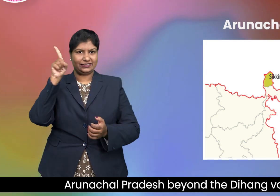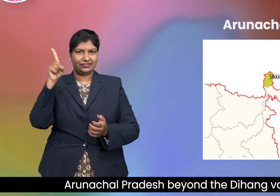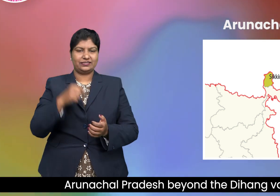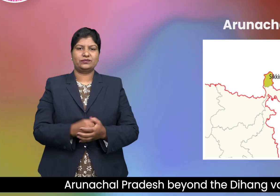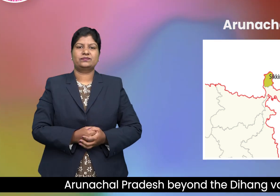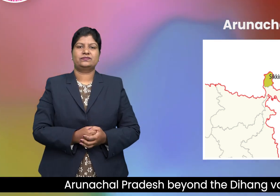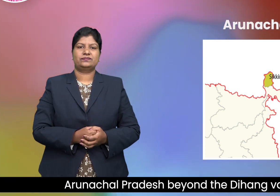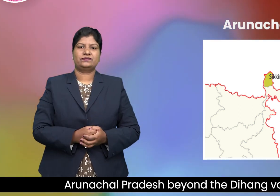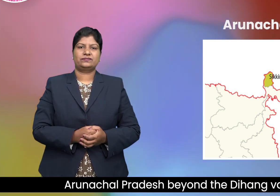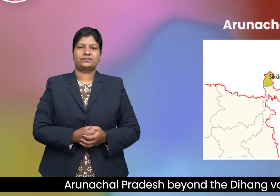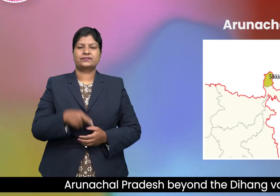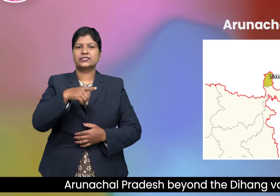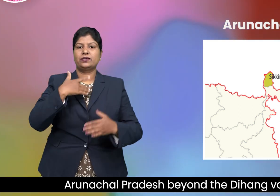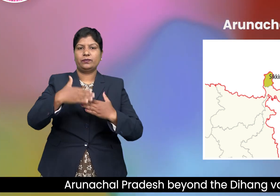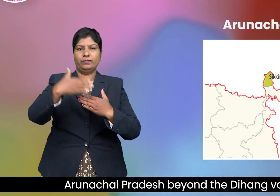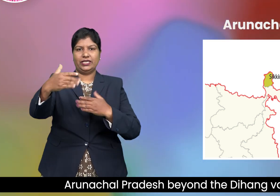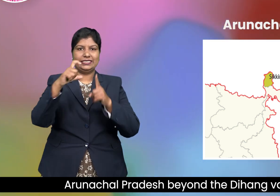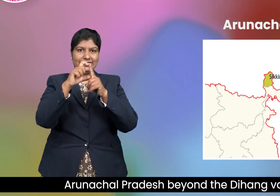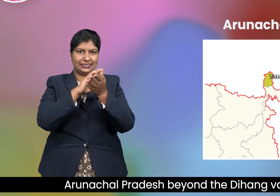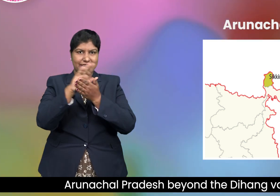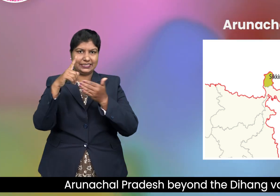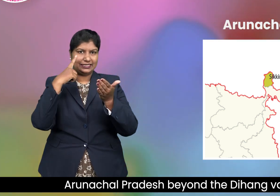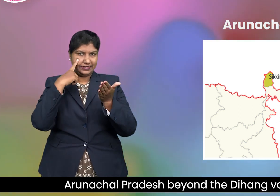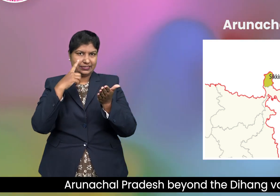of Himalayas is Brahmaputra beyond the Dihang valley